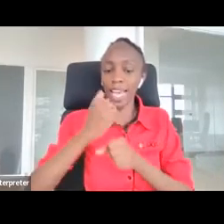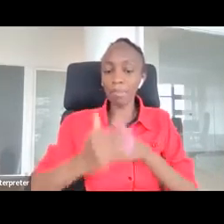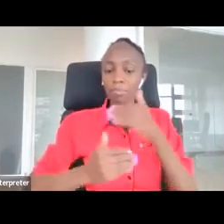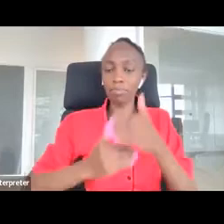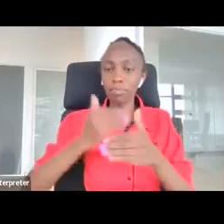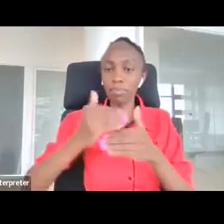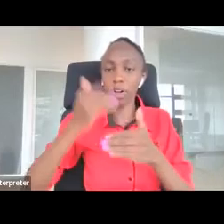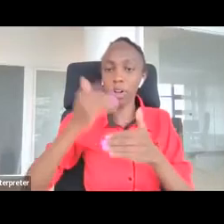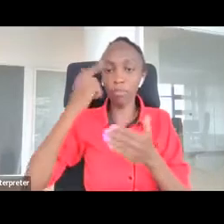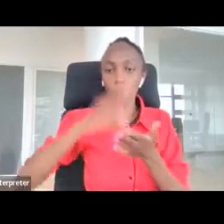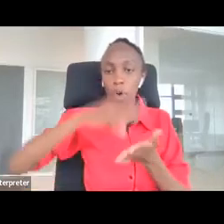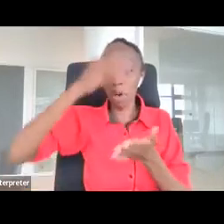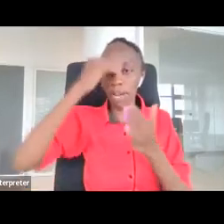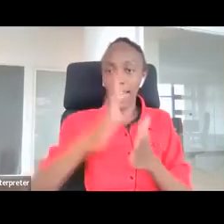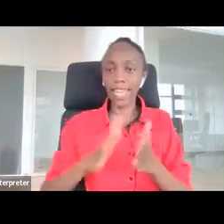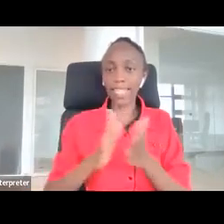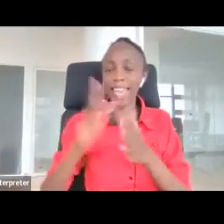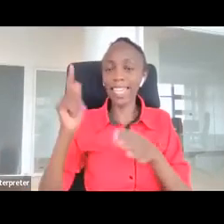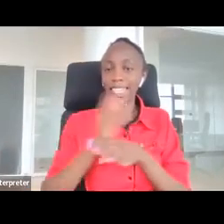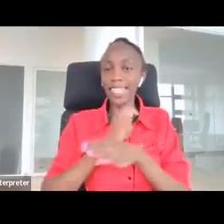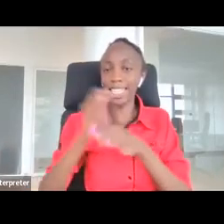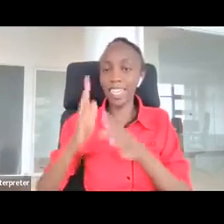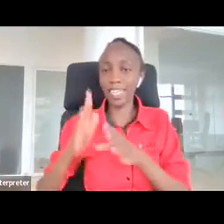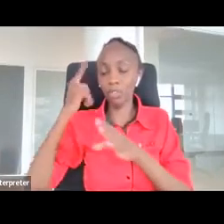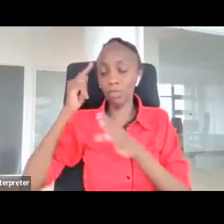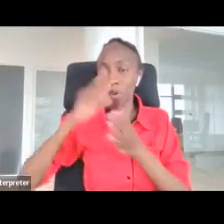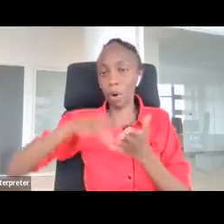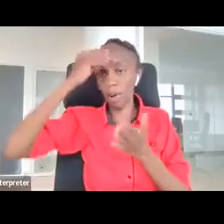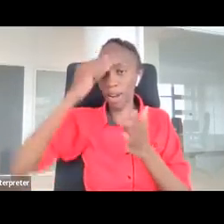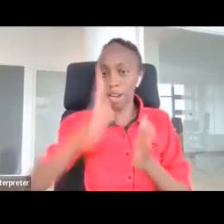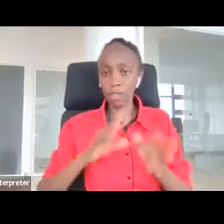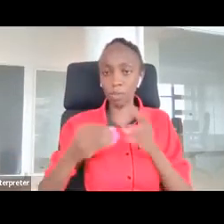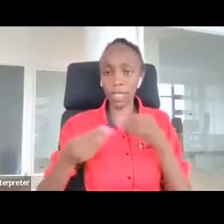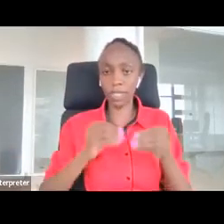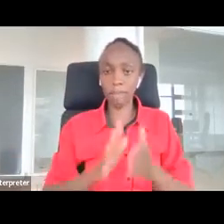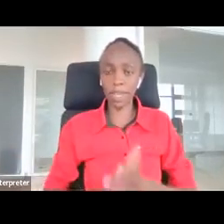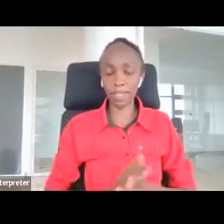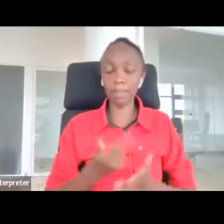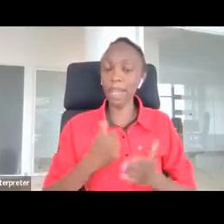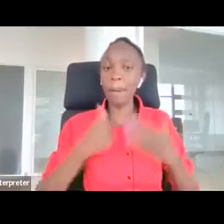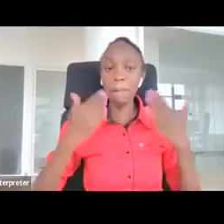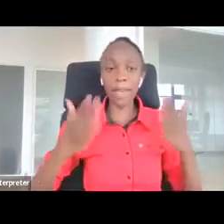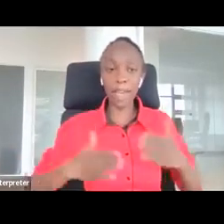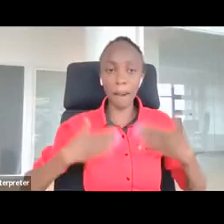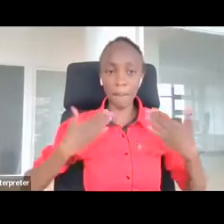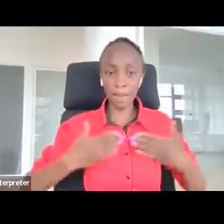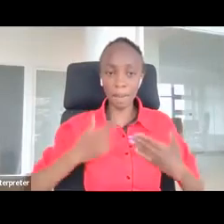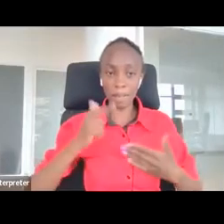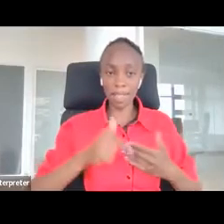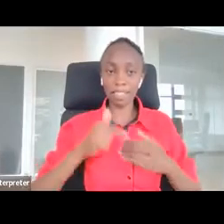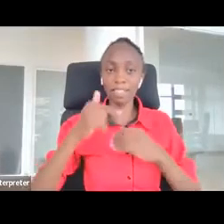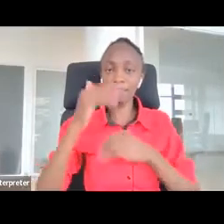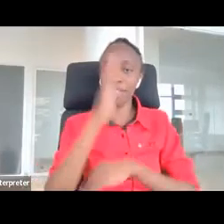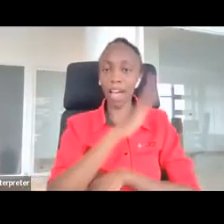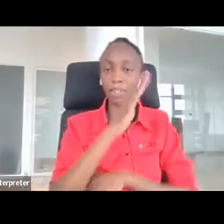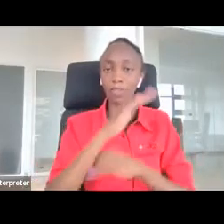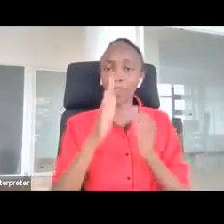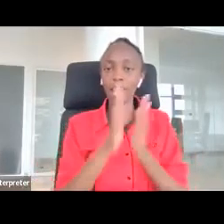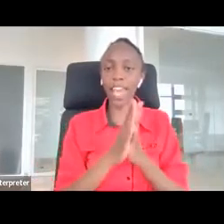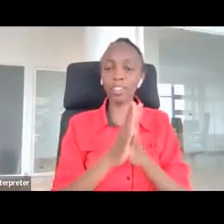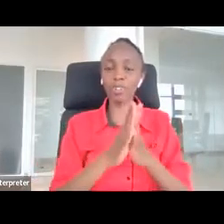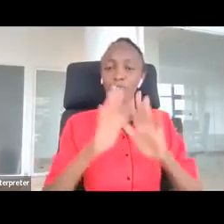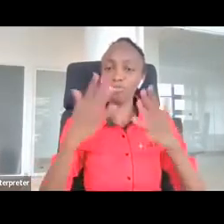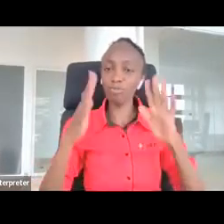with disabilities. So I am so glad this afternoon, and I want to say hongera Ikitabu kwa